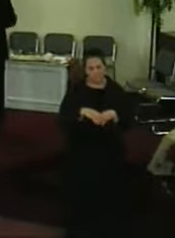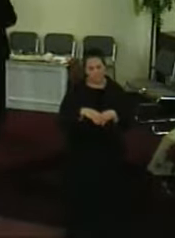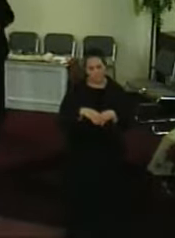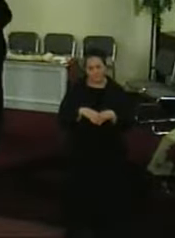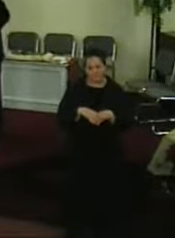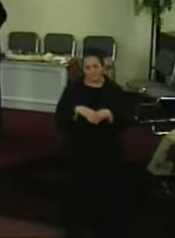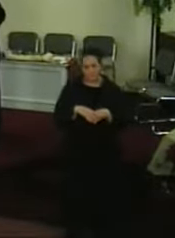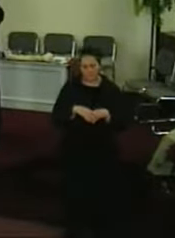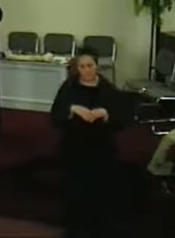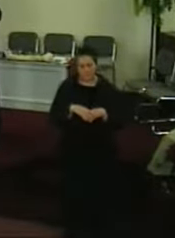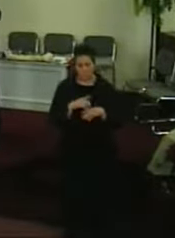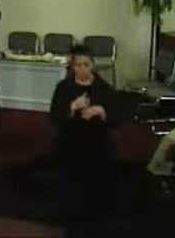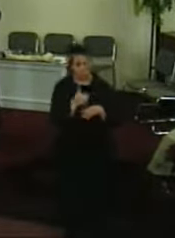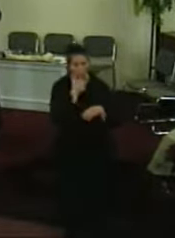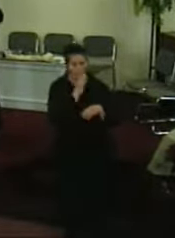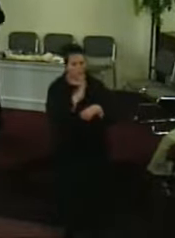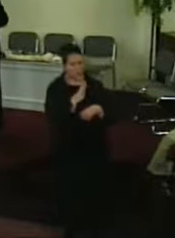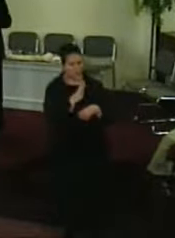Do you know, ladies,